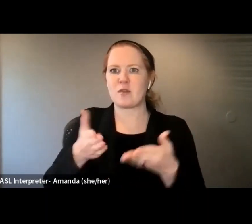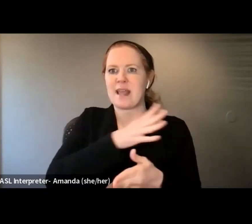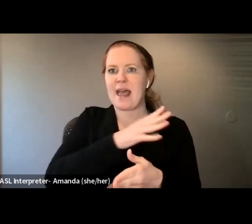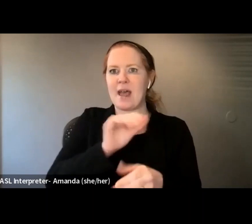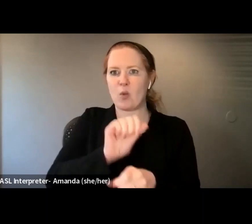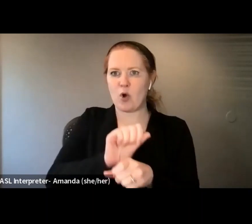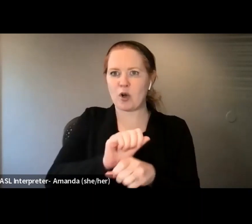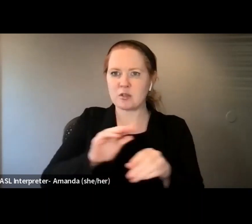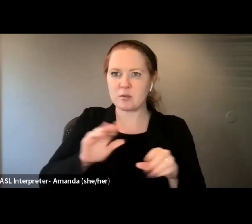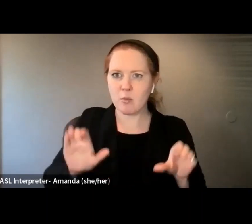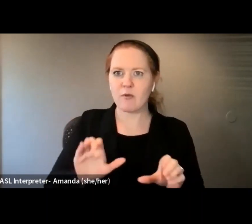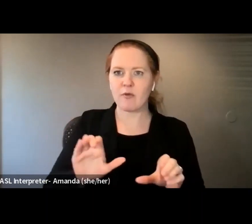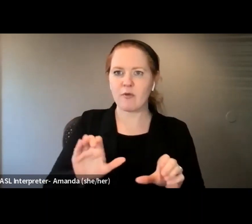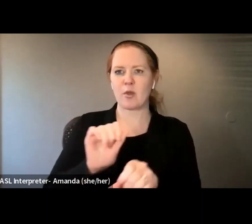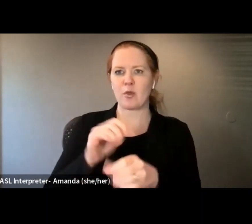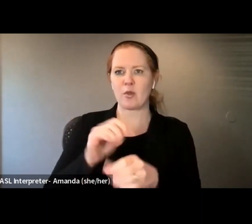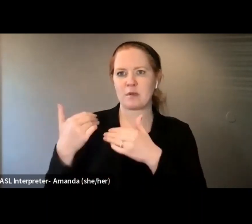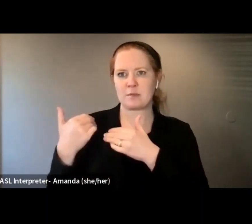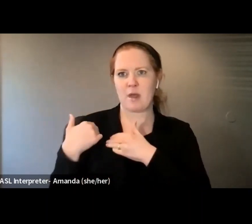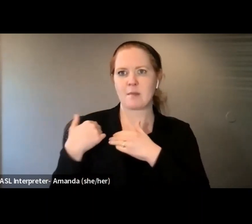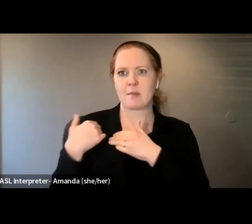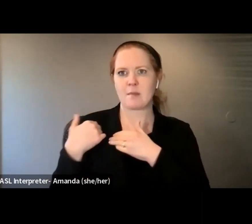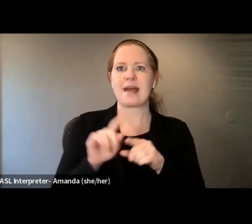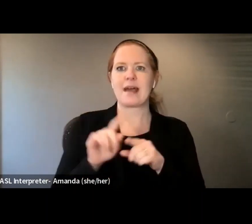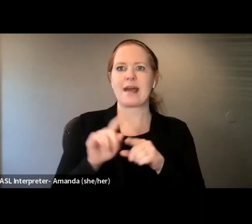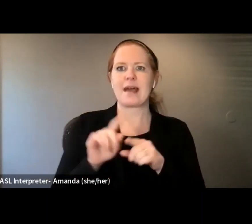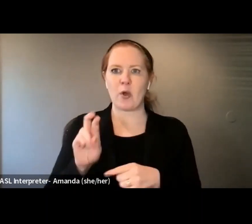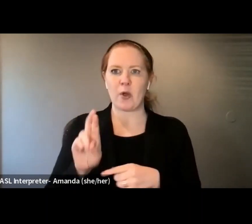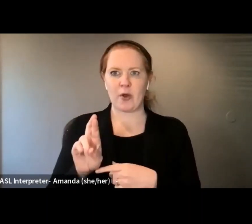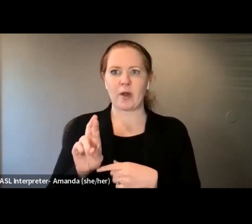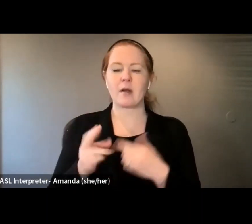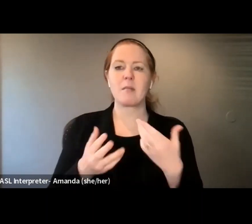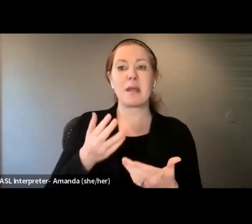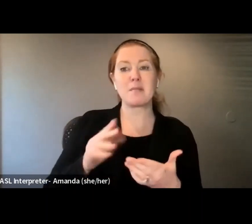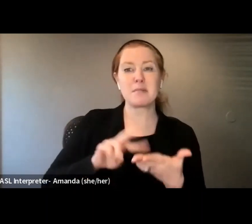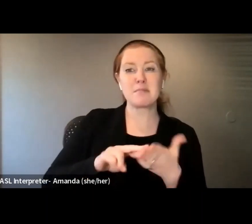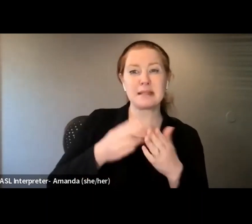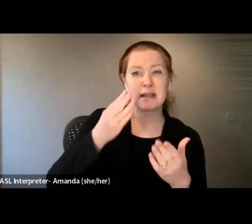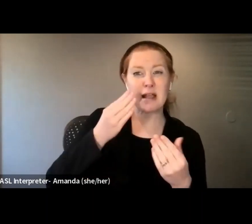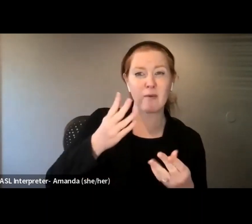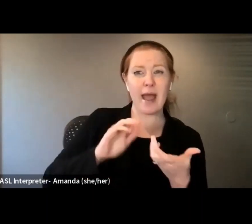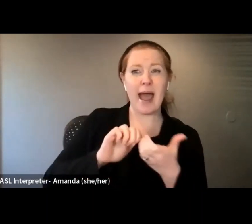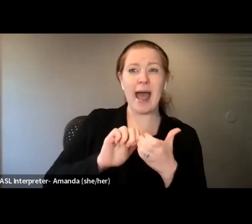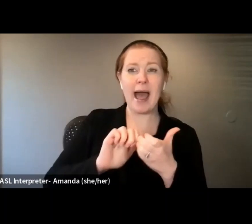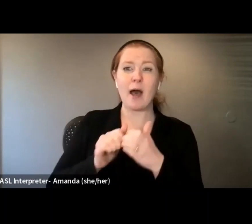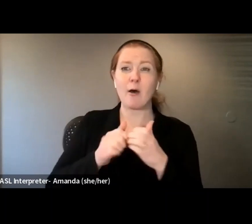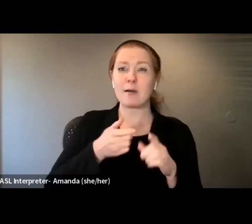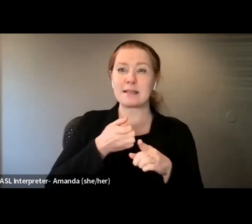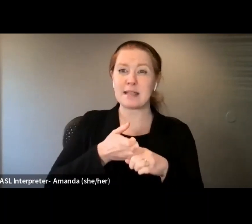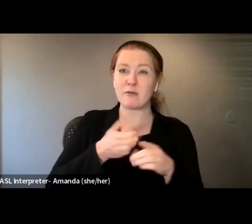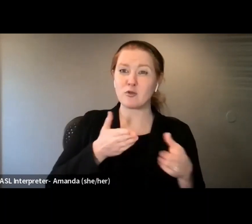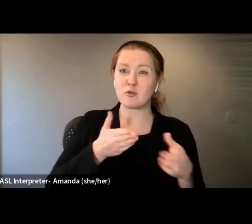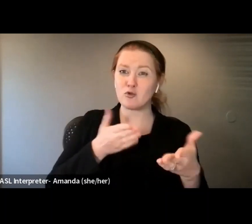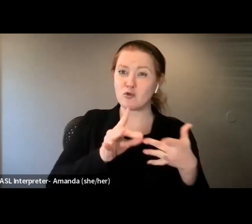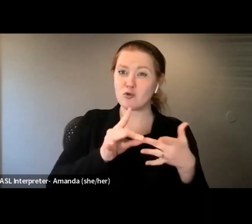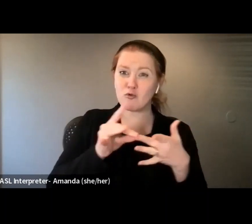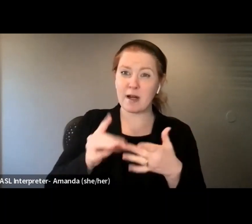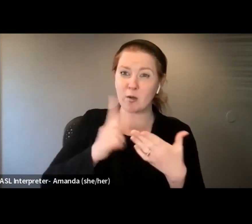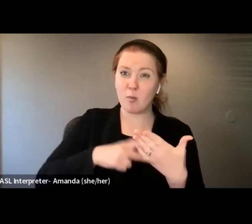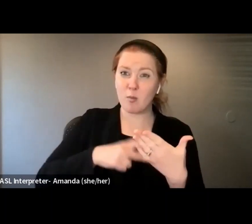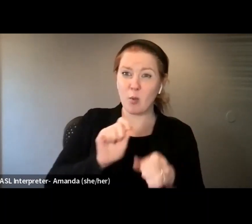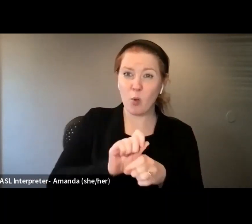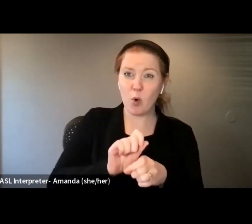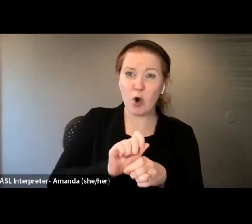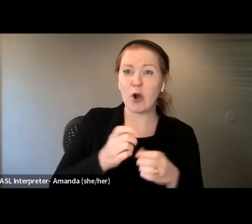the responsibilities of an employer. This might mean information regarding how a self-directed program works, individual rights and